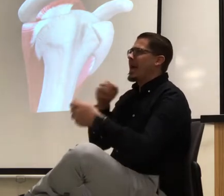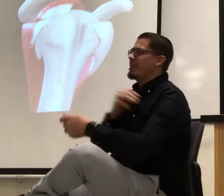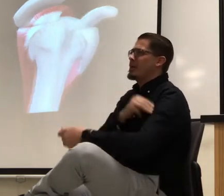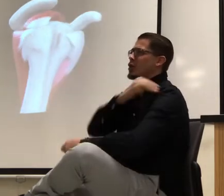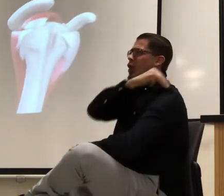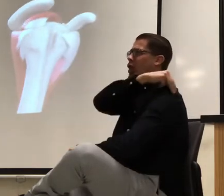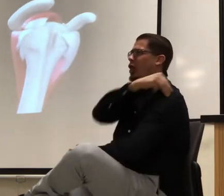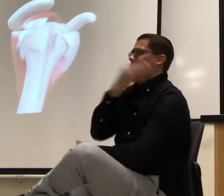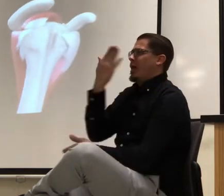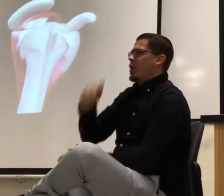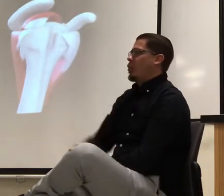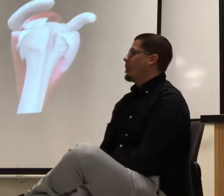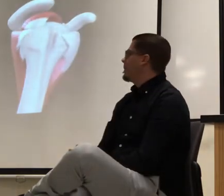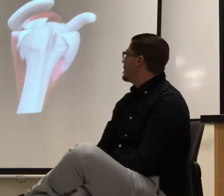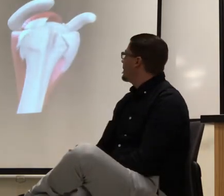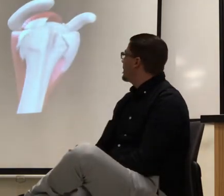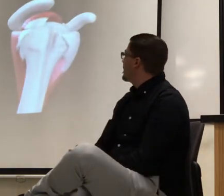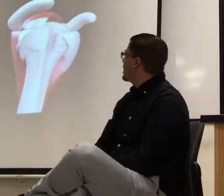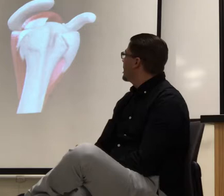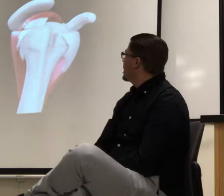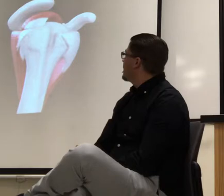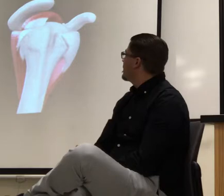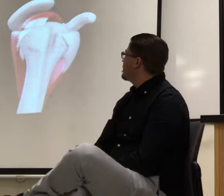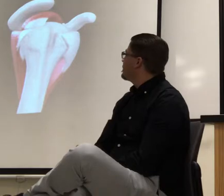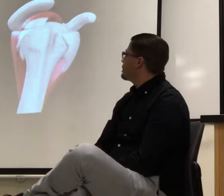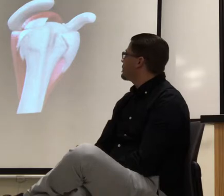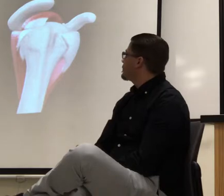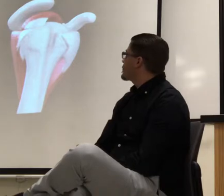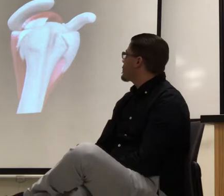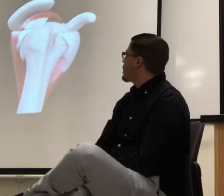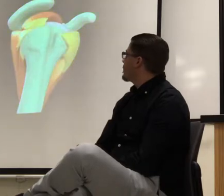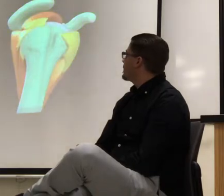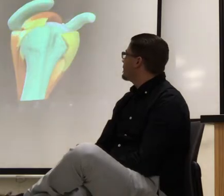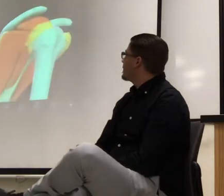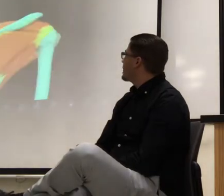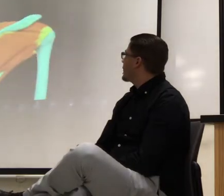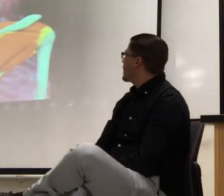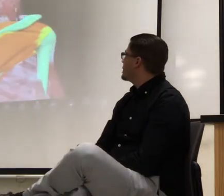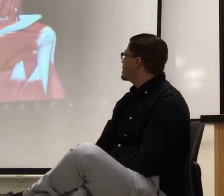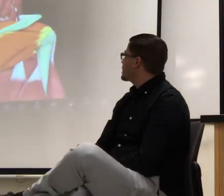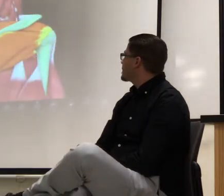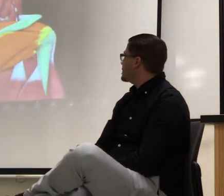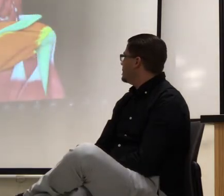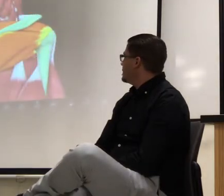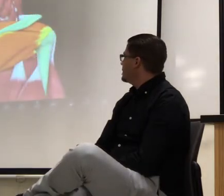Yeah, I have to look that up. Okay. Well, anyways, let me